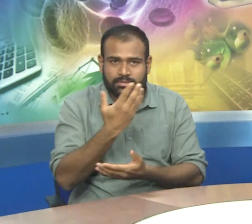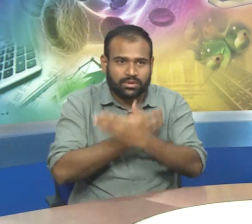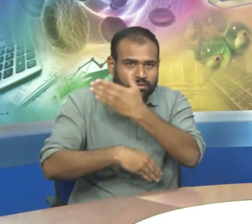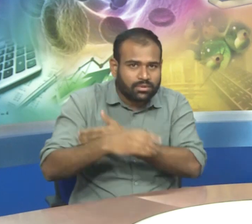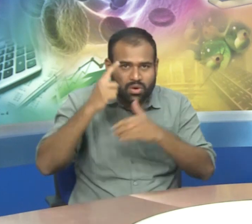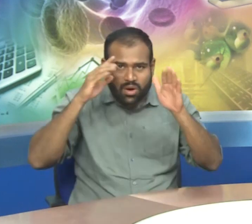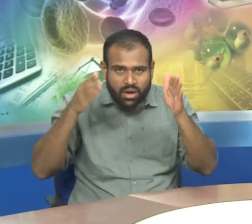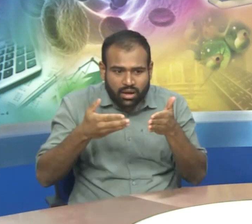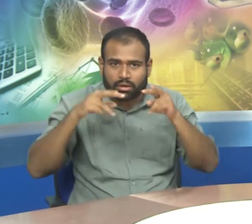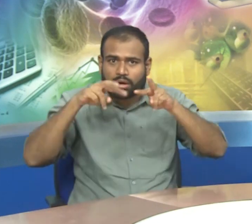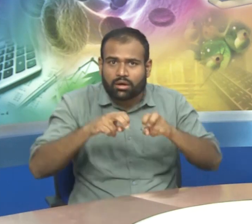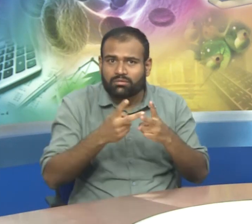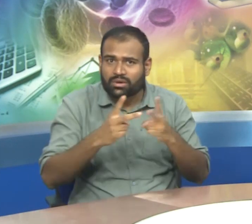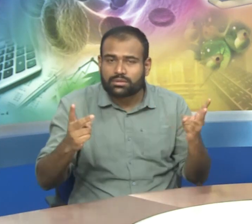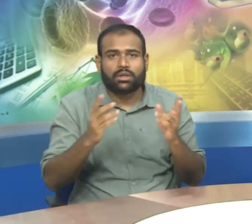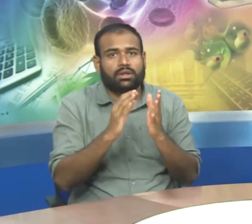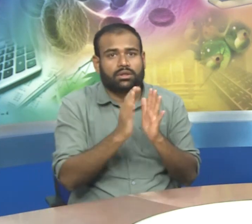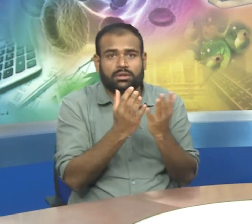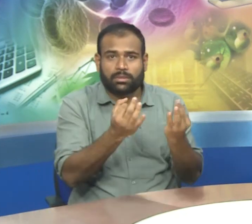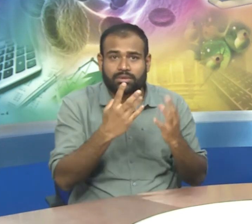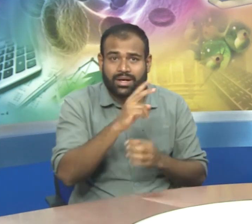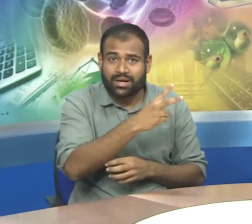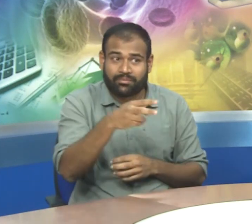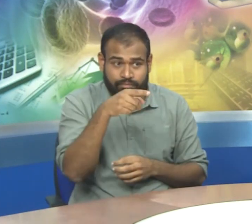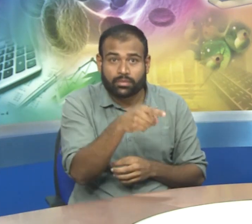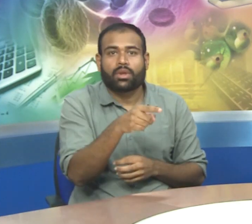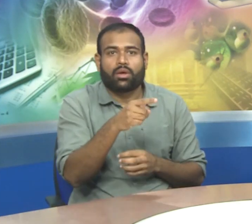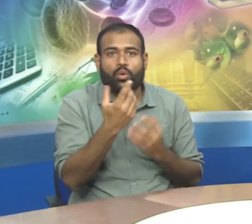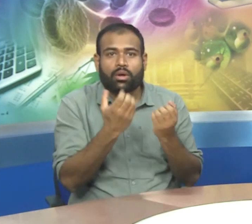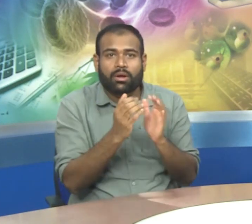Though rules and regulations of circulation service may differ,